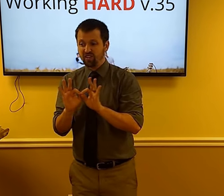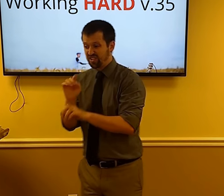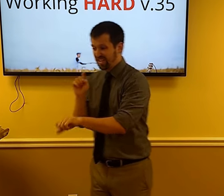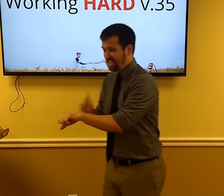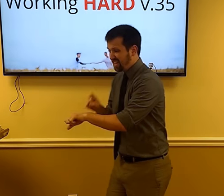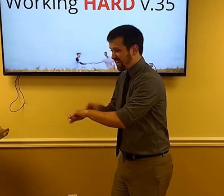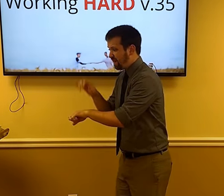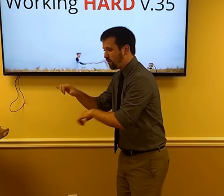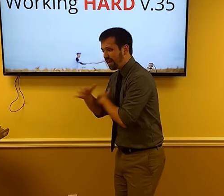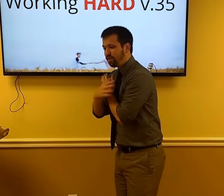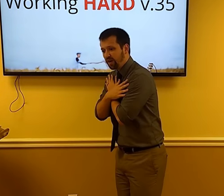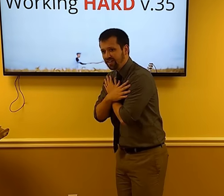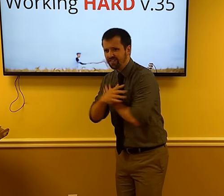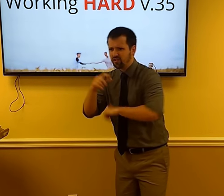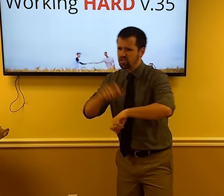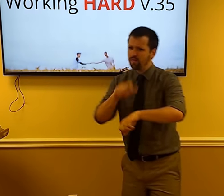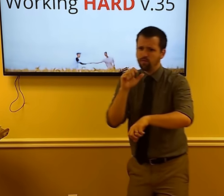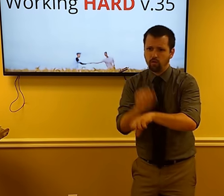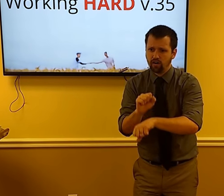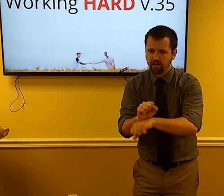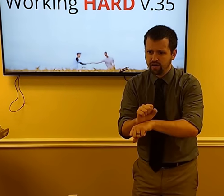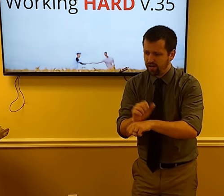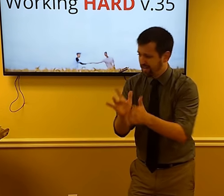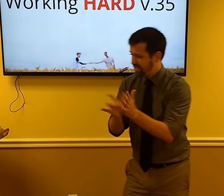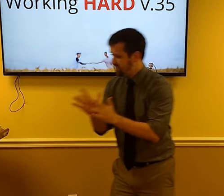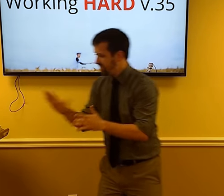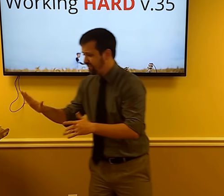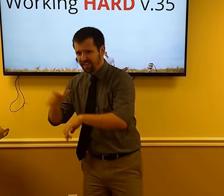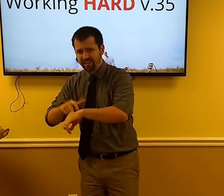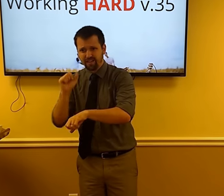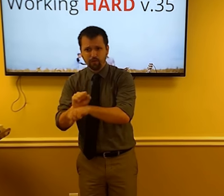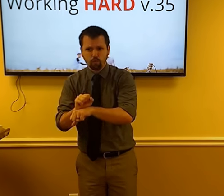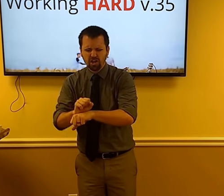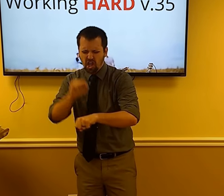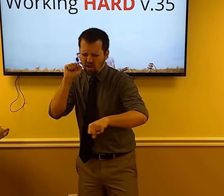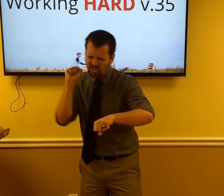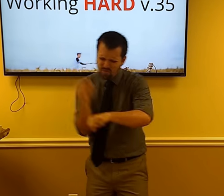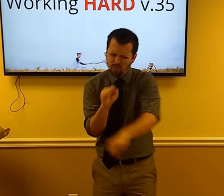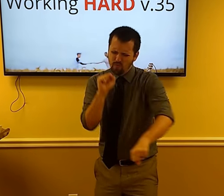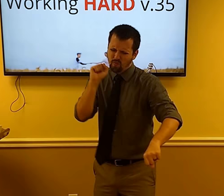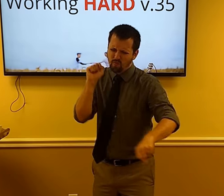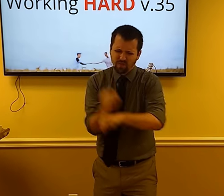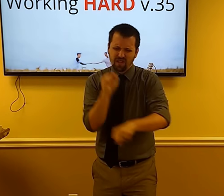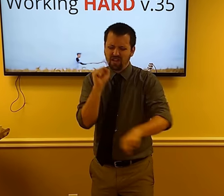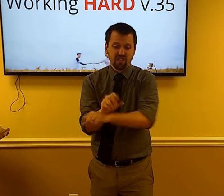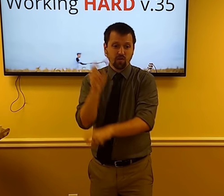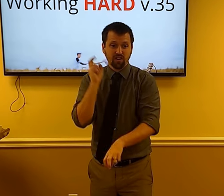there's time for that, for rest. There's time for work. And Jesus, His time for work, He worked